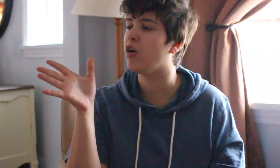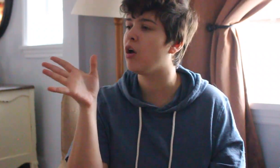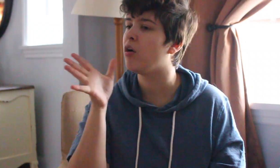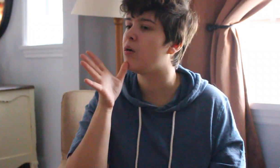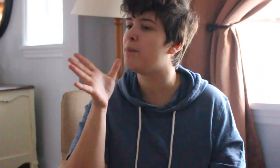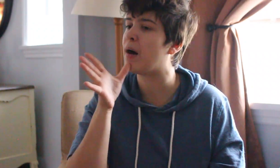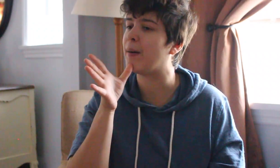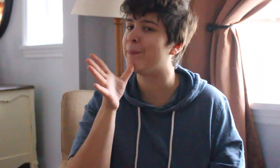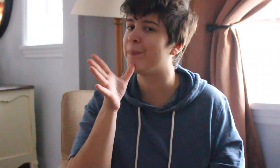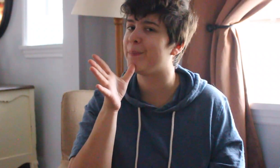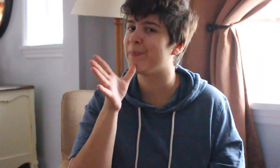Mom.